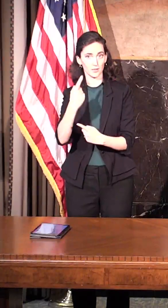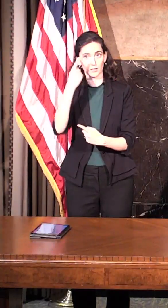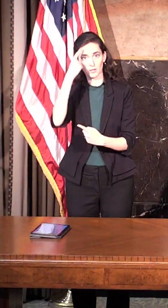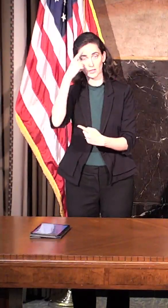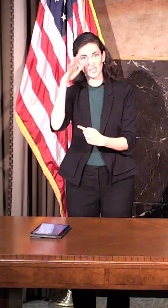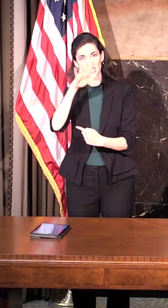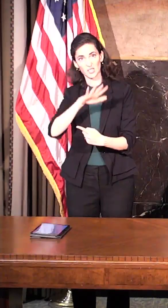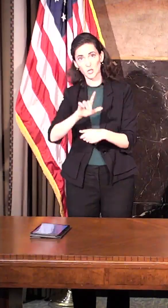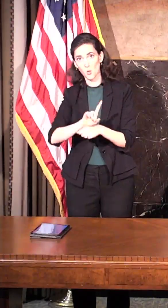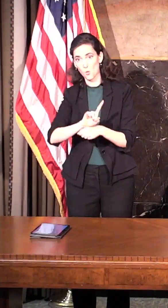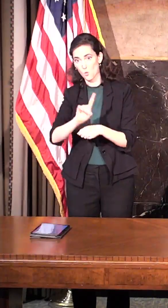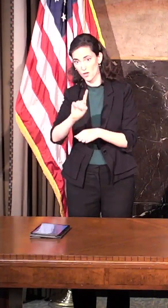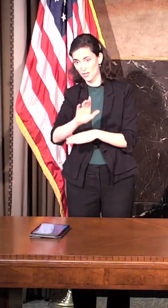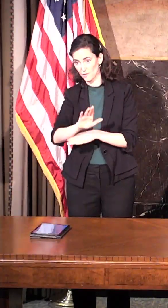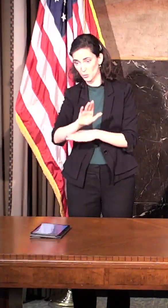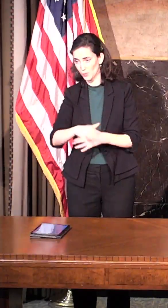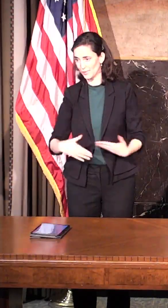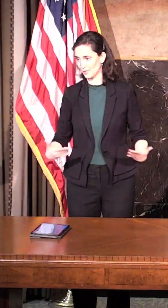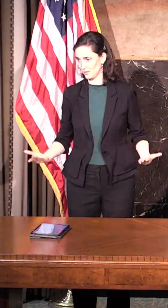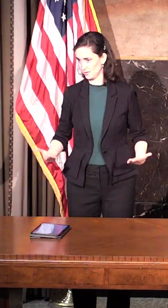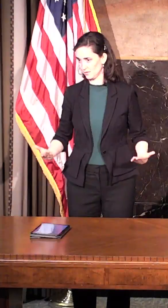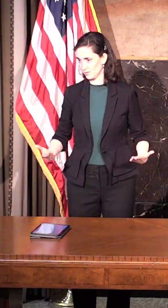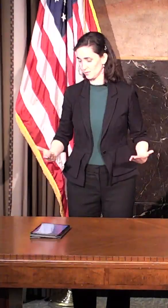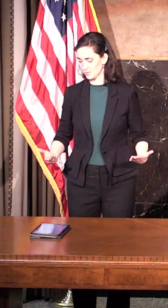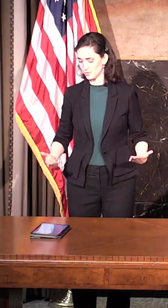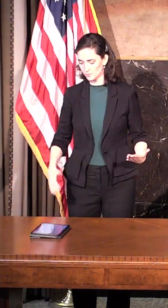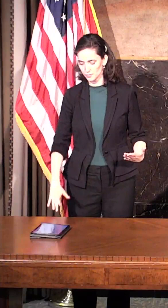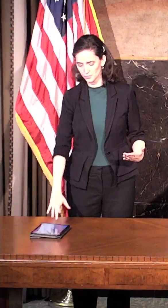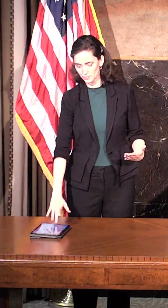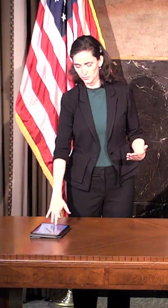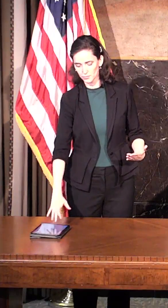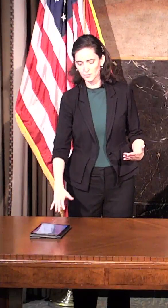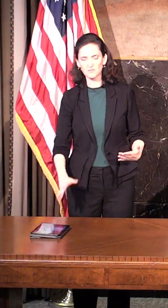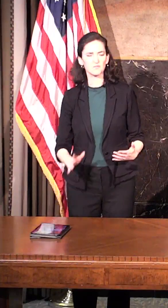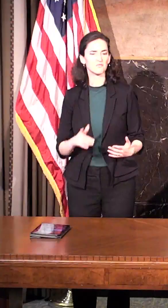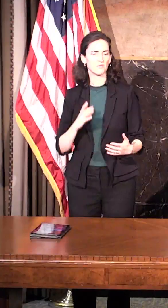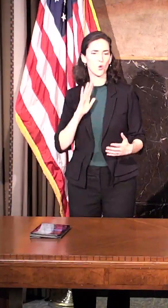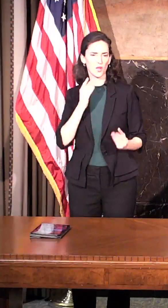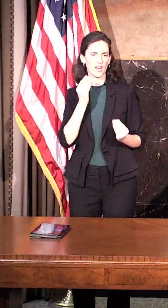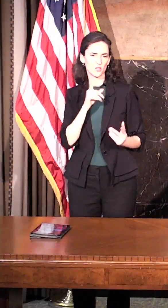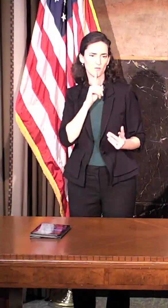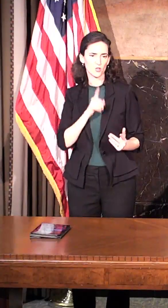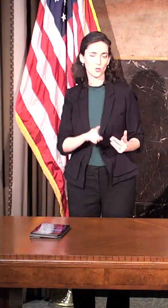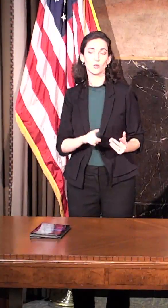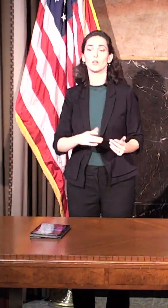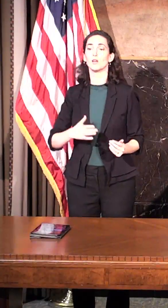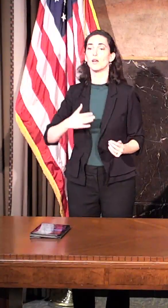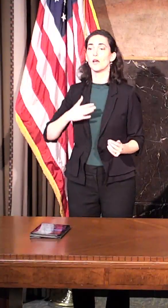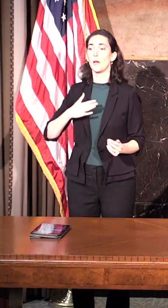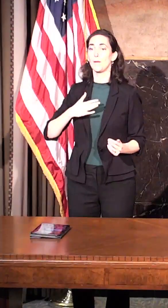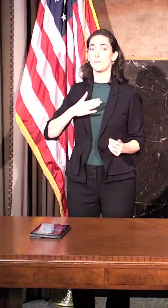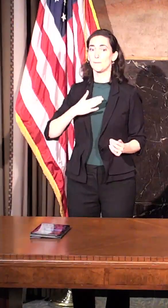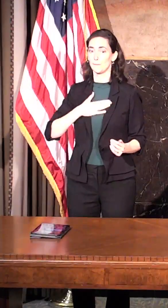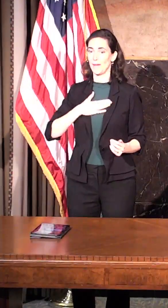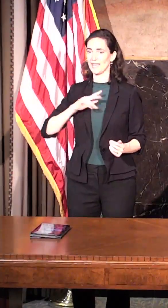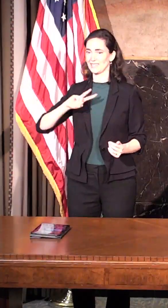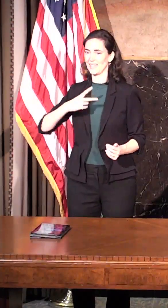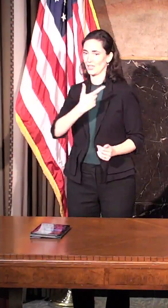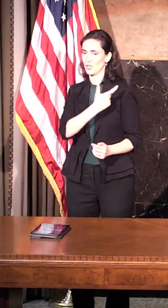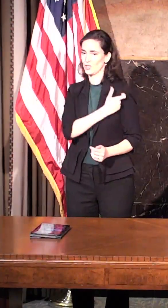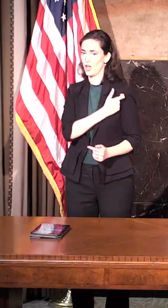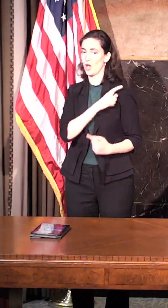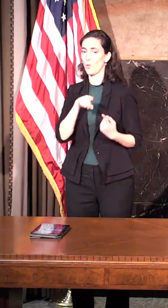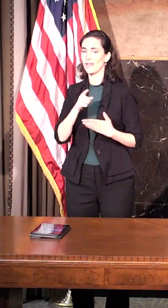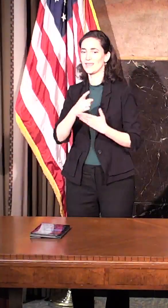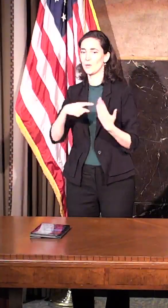around 1 o'clock in the afternoon here. We'll let you know for sure. I do get my second dose